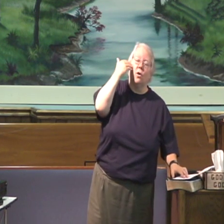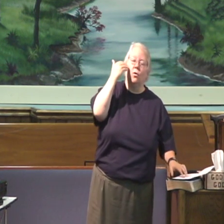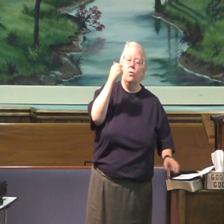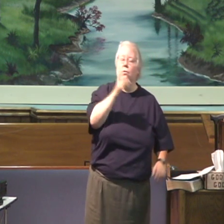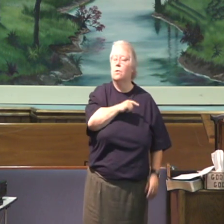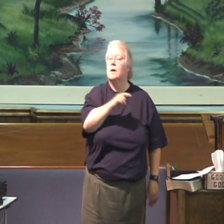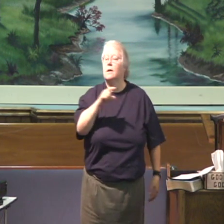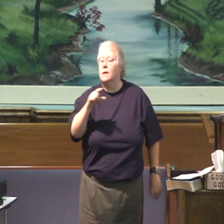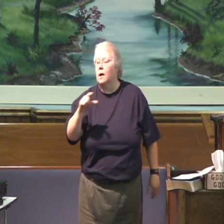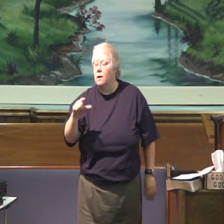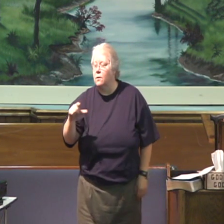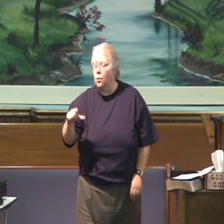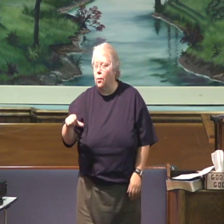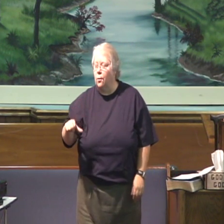know their Lord.